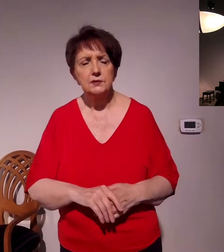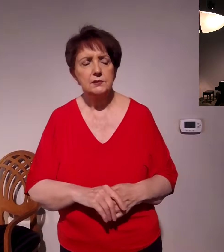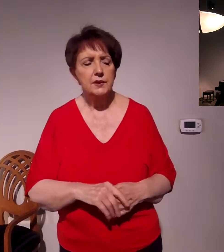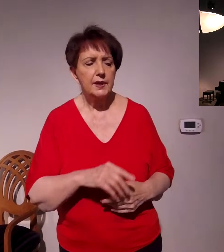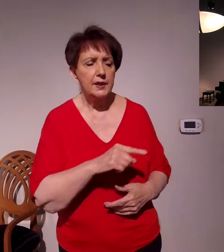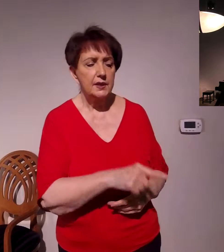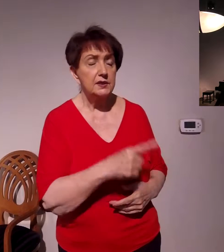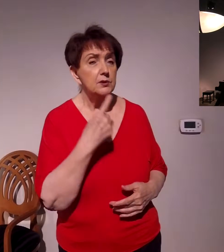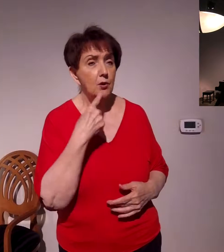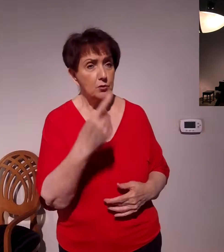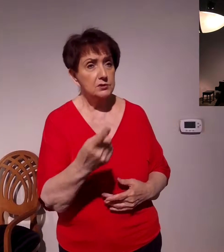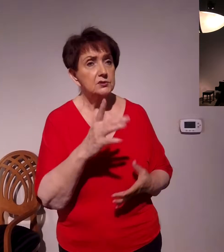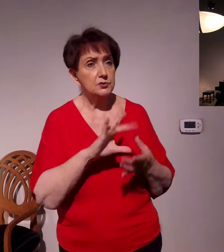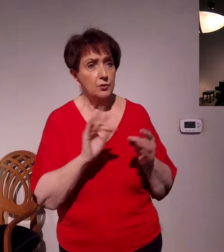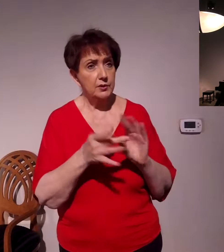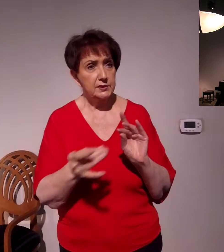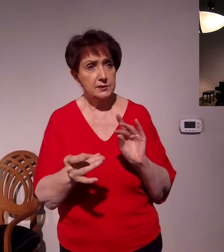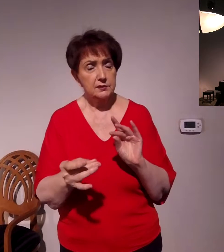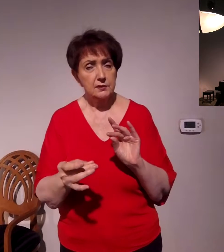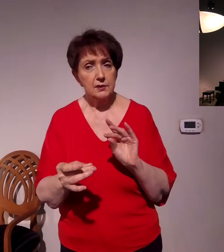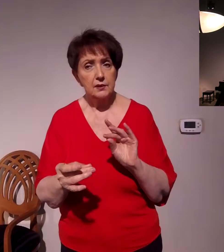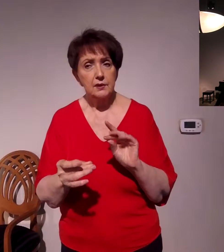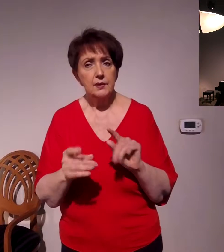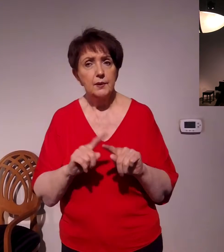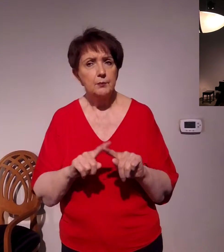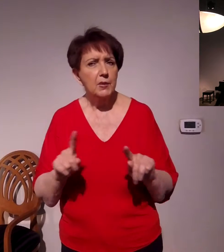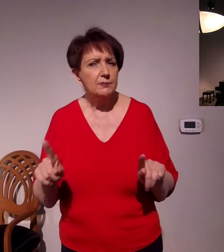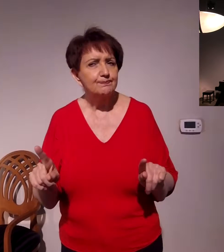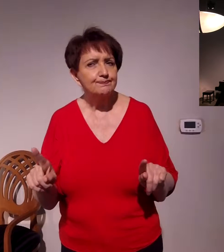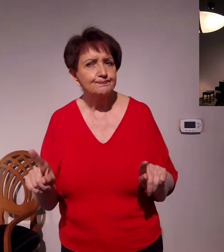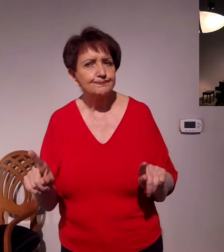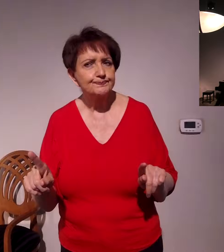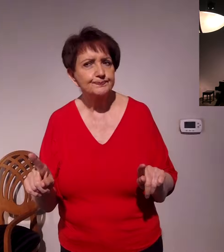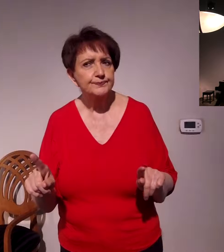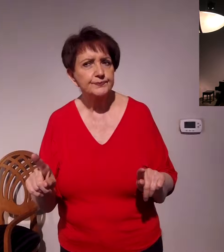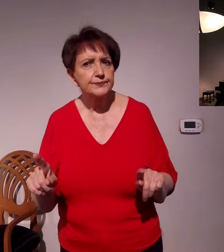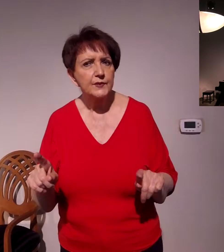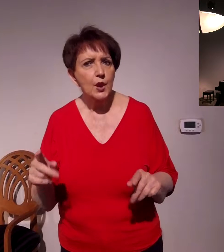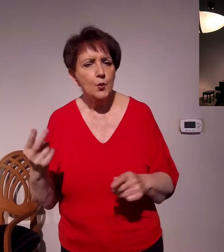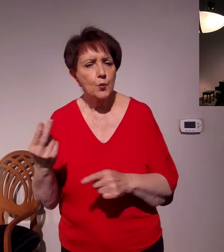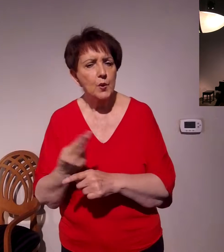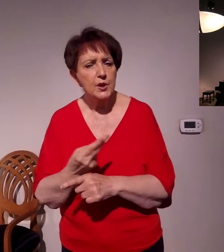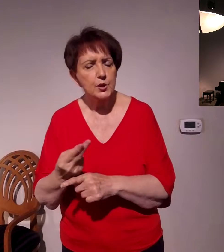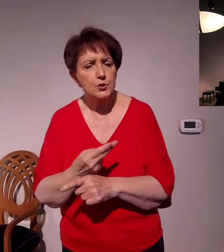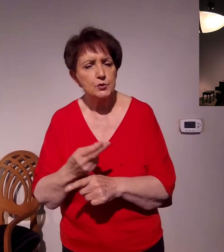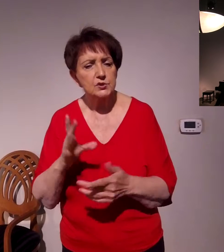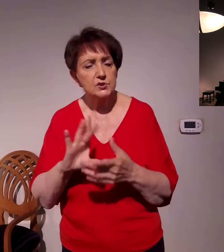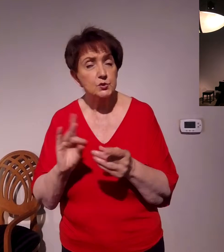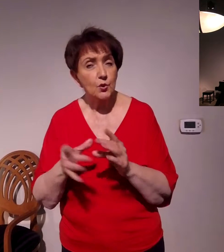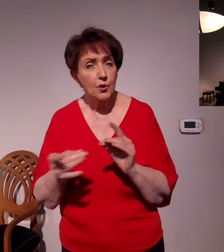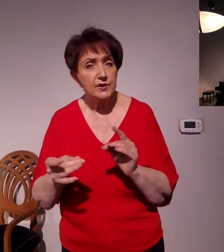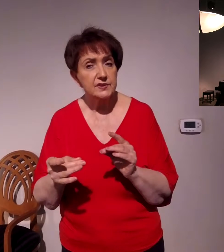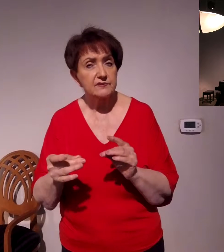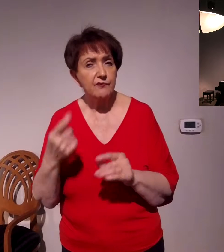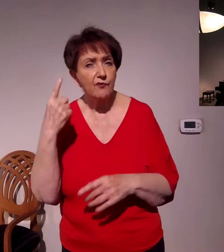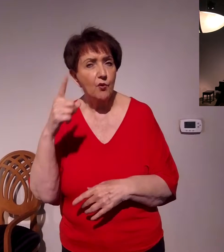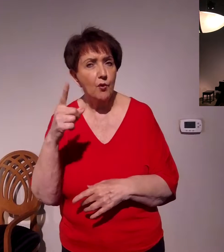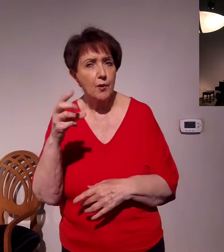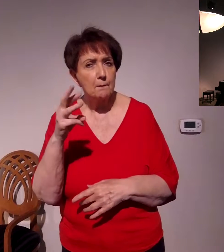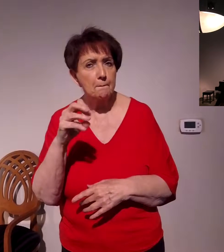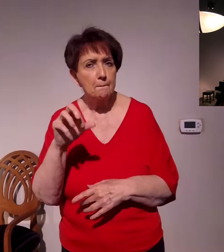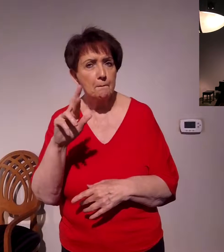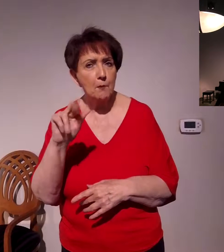he told some stories, but when we use stories for moralistic